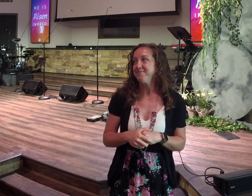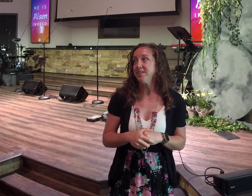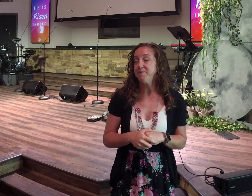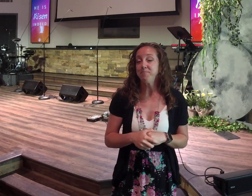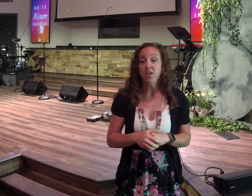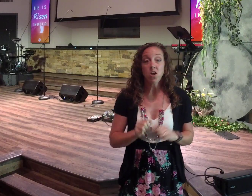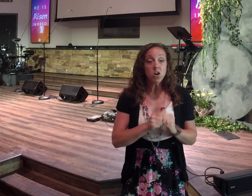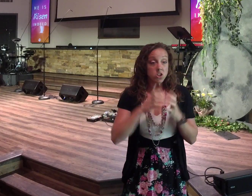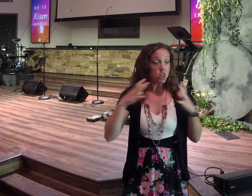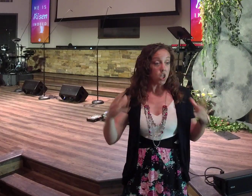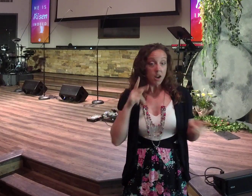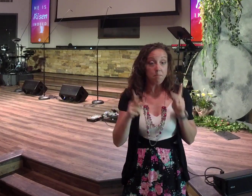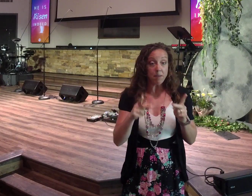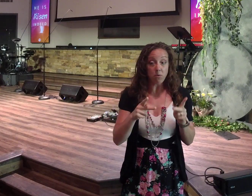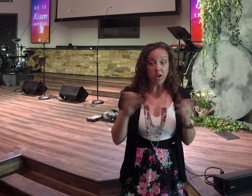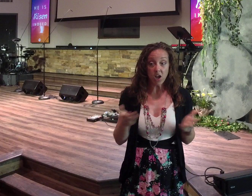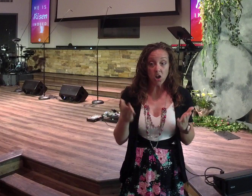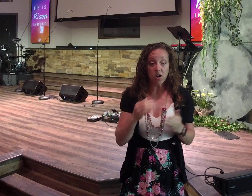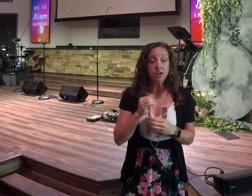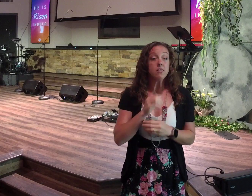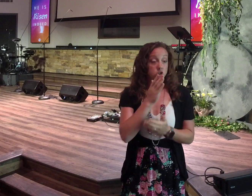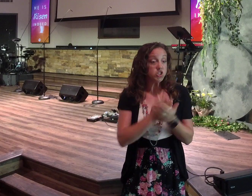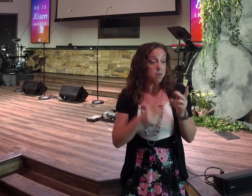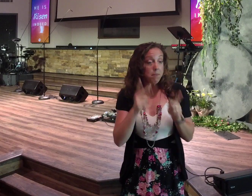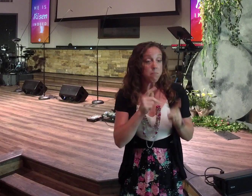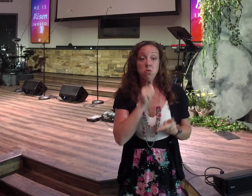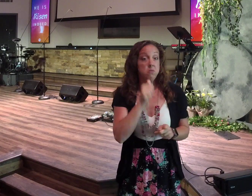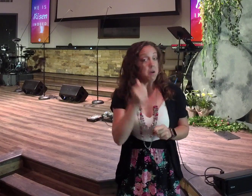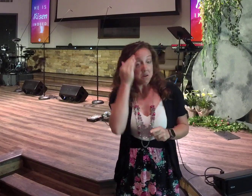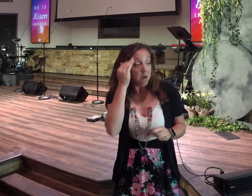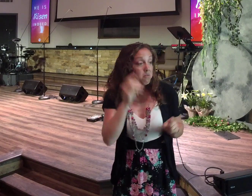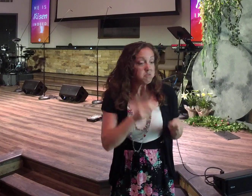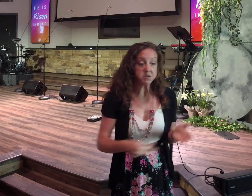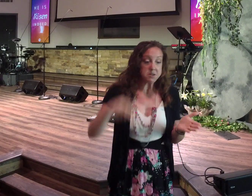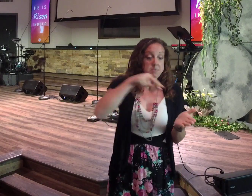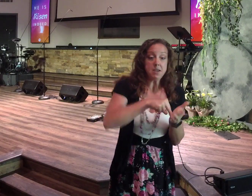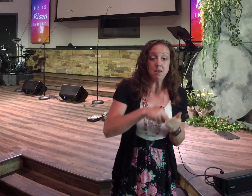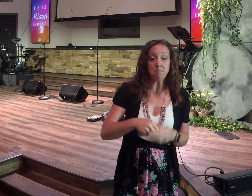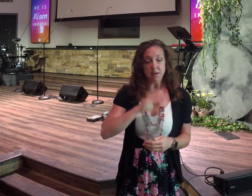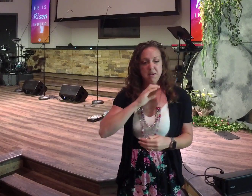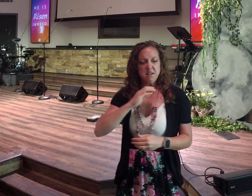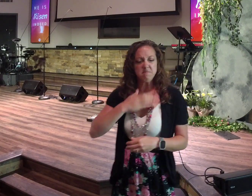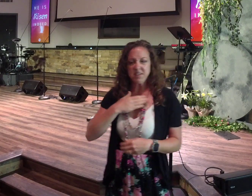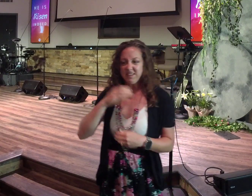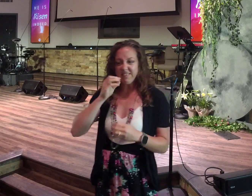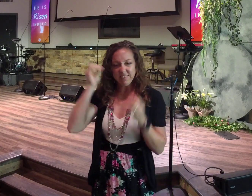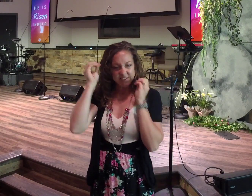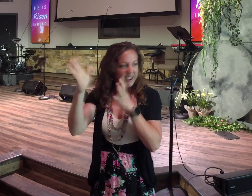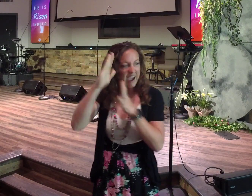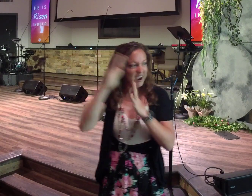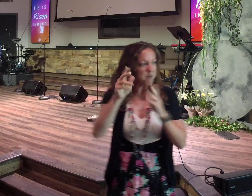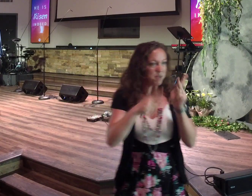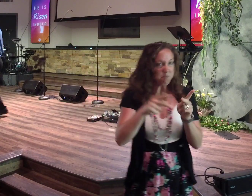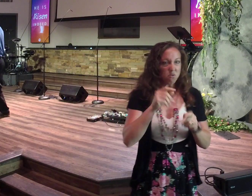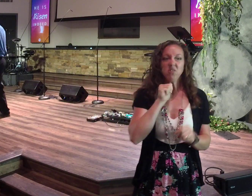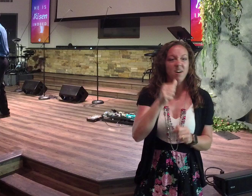So there's a lot of people here. I'm sure there's some people you don't know. So let's stand up, find someone you don't know, and introduce yourself.